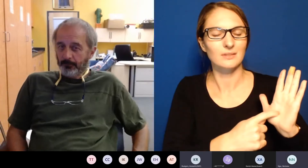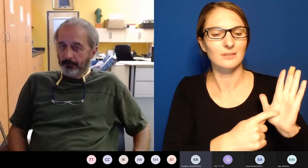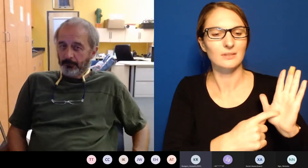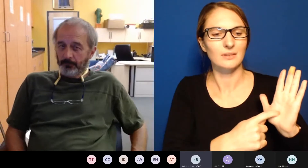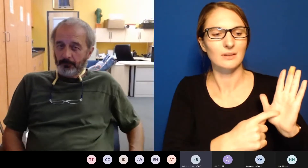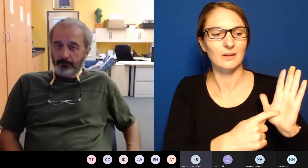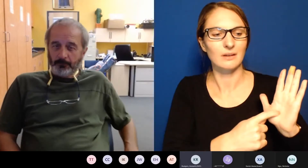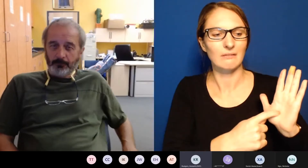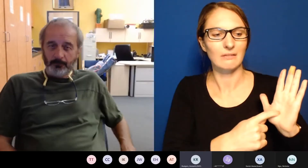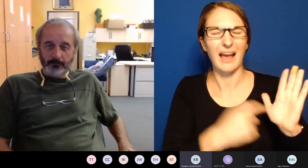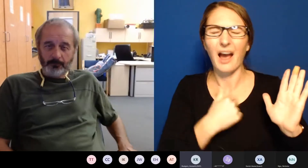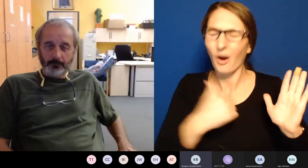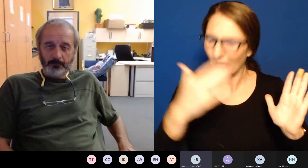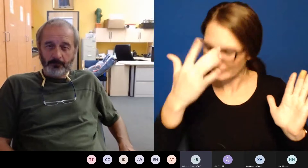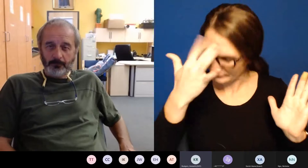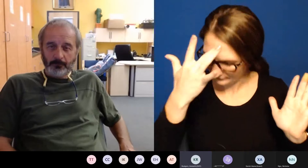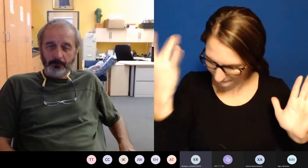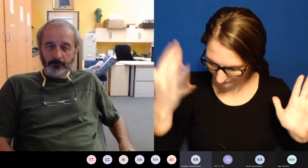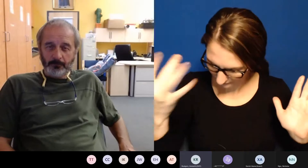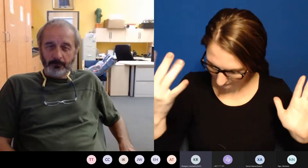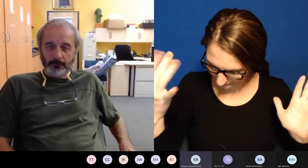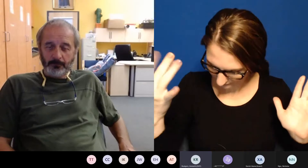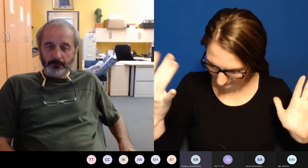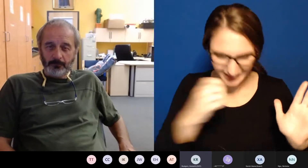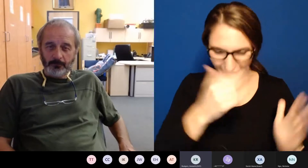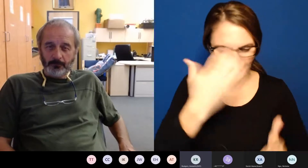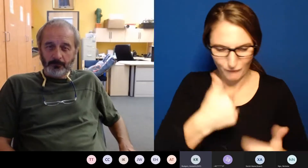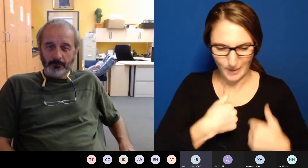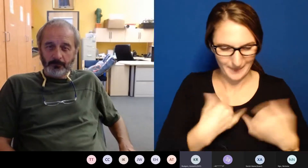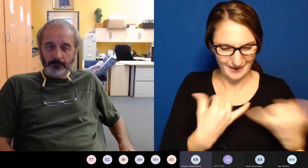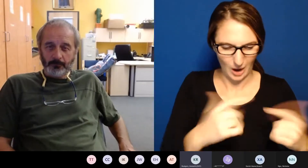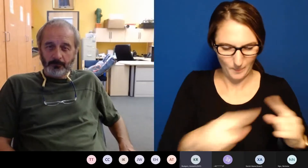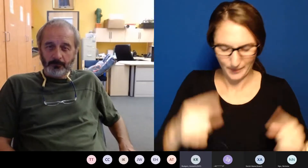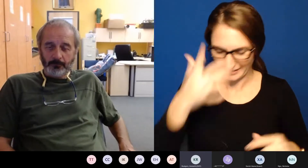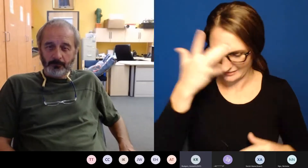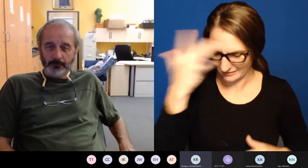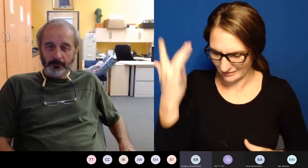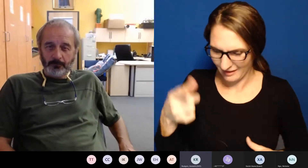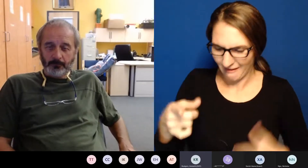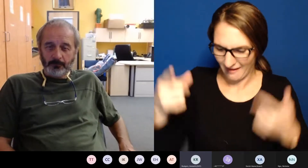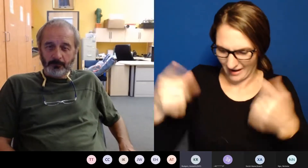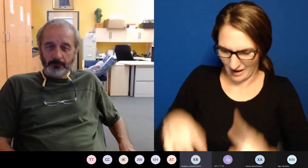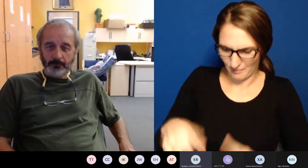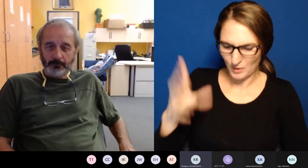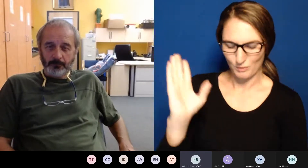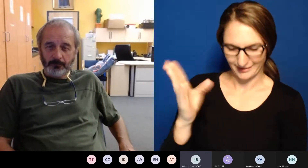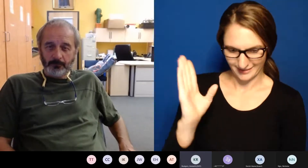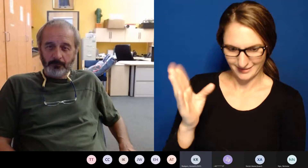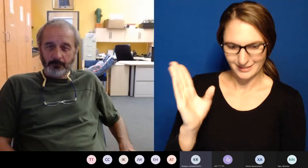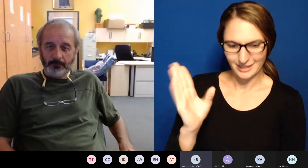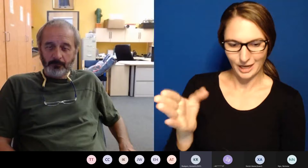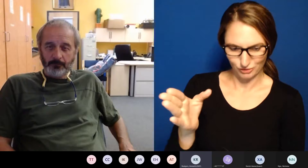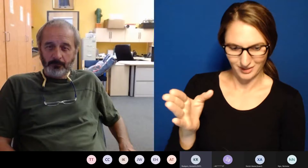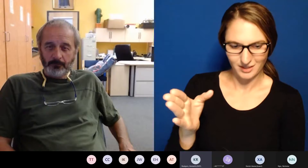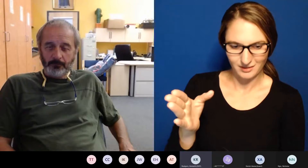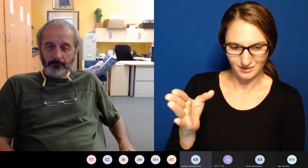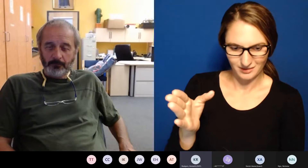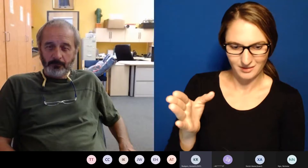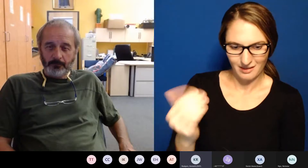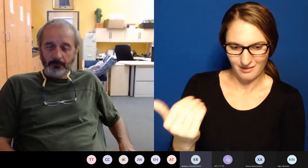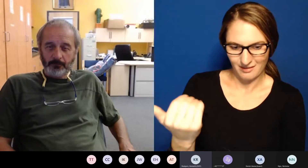and I'm drawing a blank, I don't have it in front of me, but there was a presentation provided, and at the end